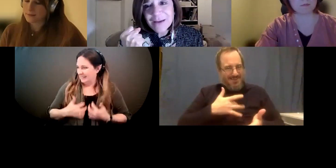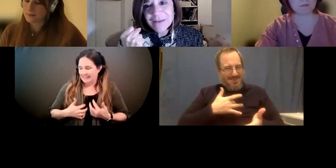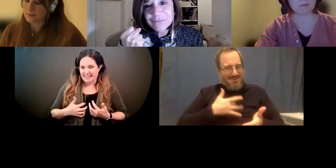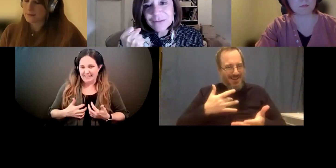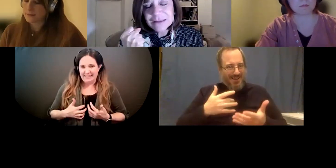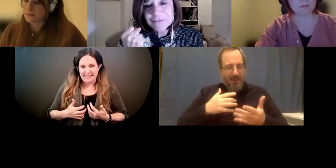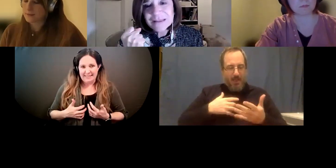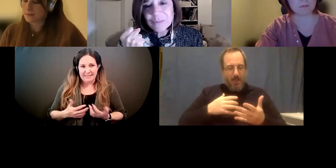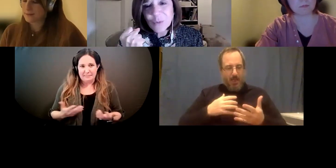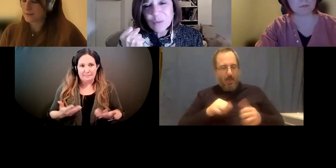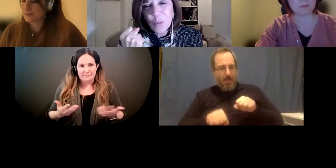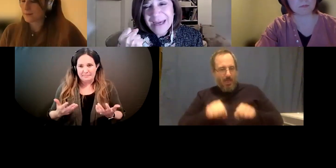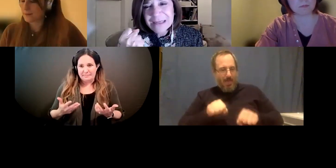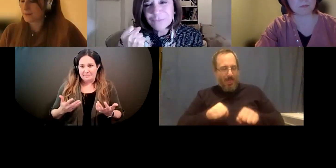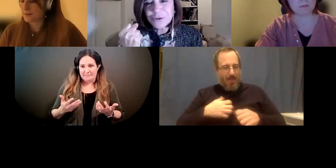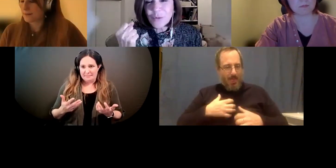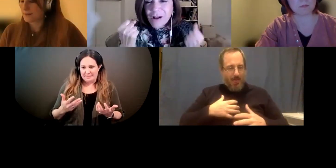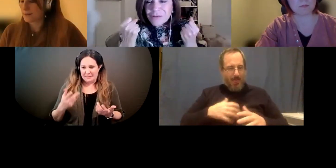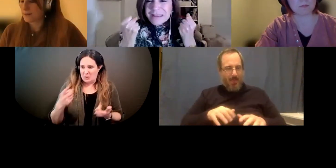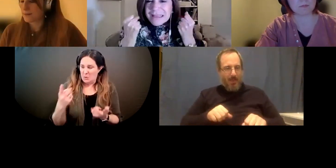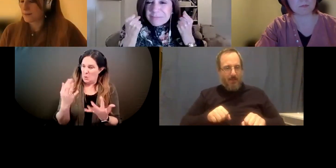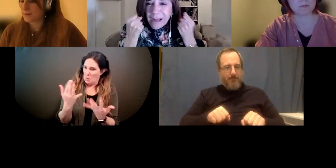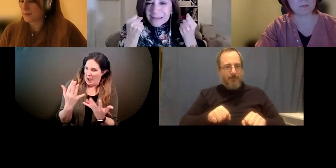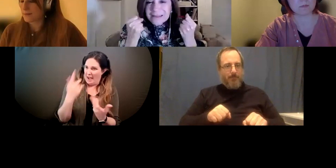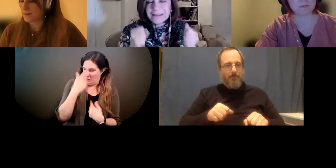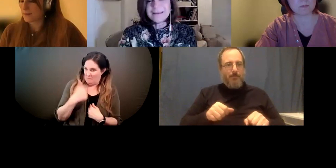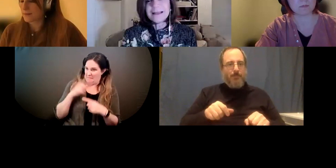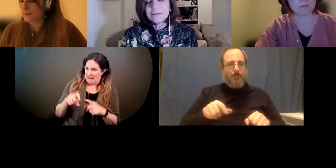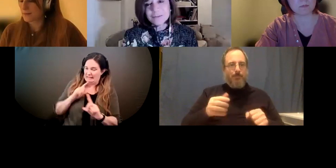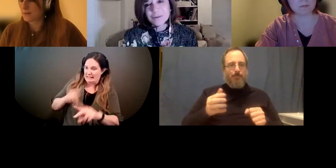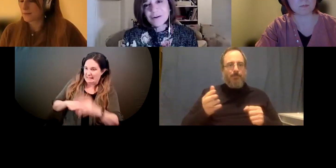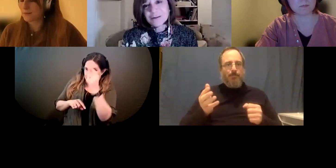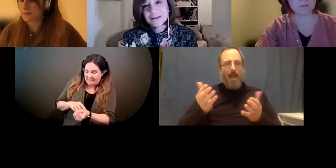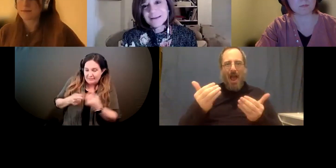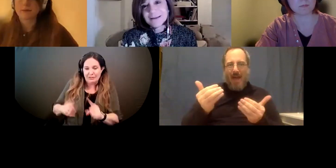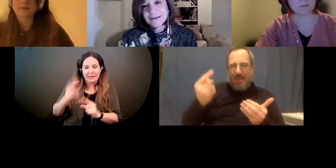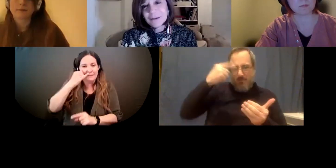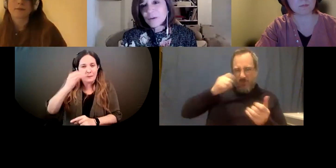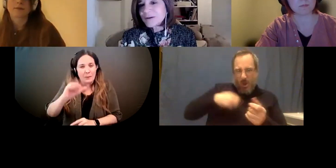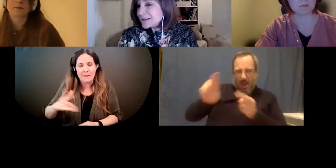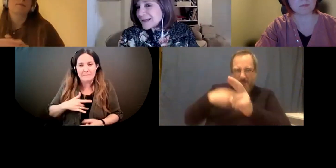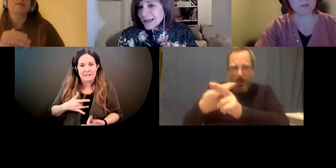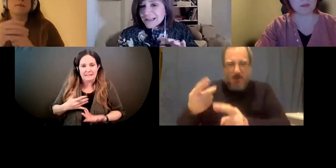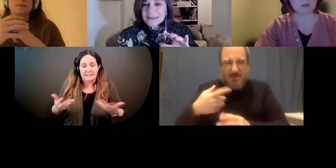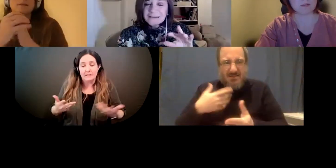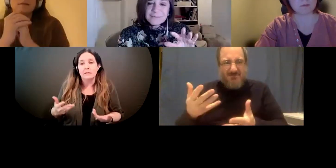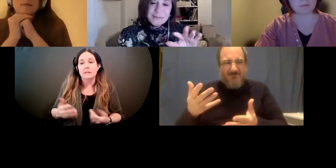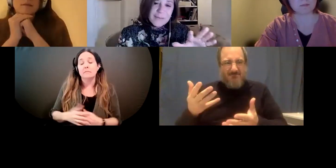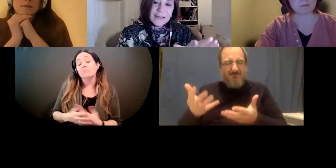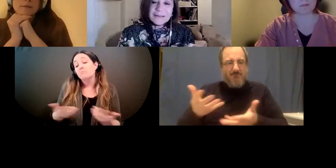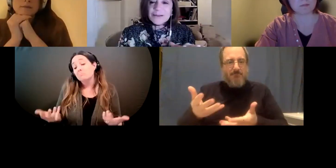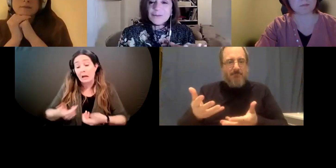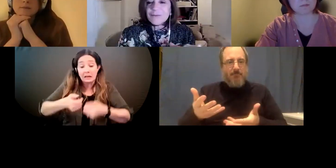To have that feeling of someone waiting for you on the spot in a telephone call. Whereas in a text and